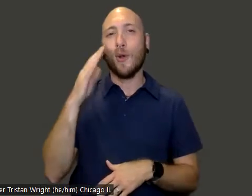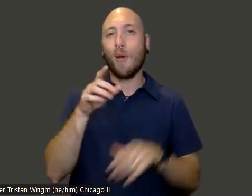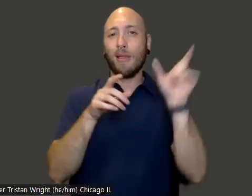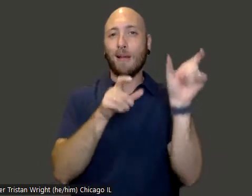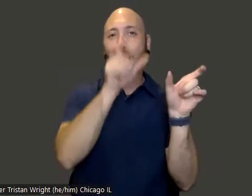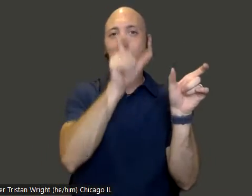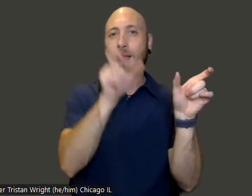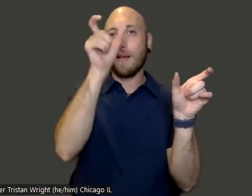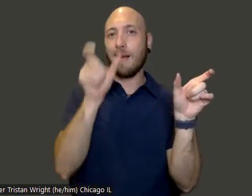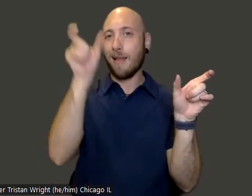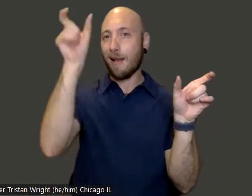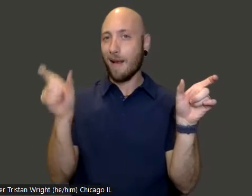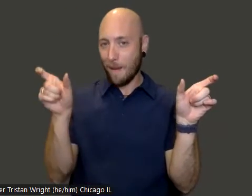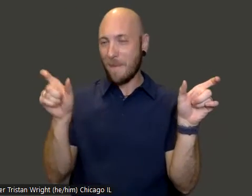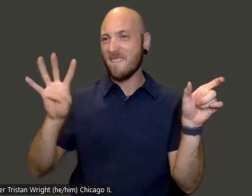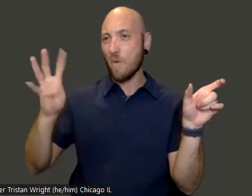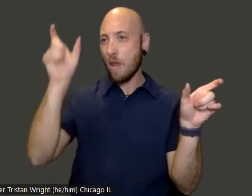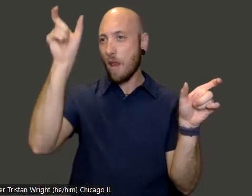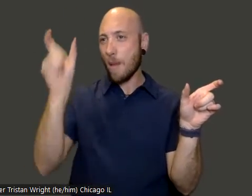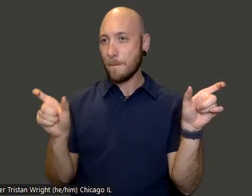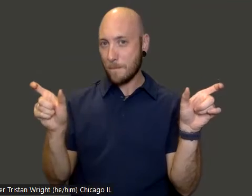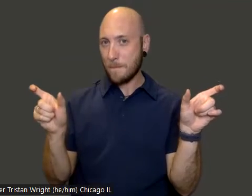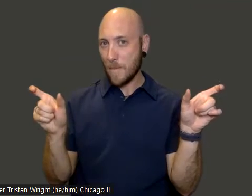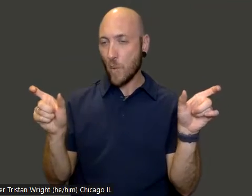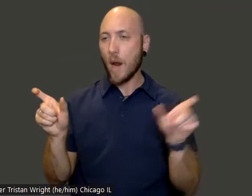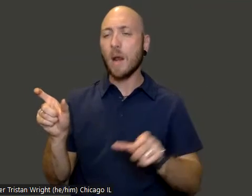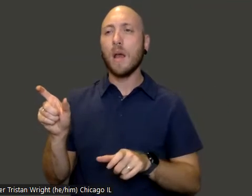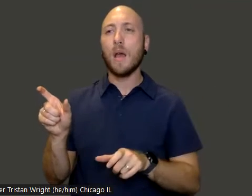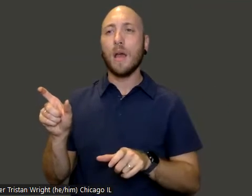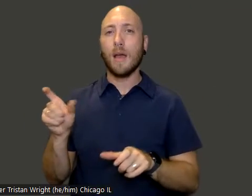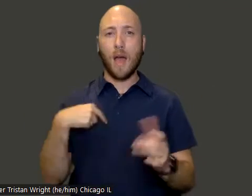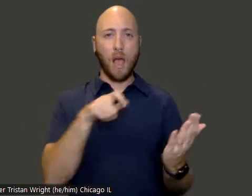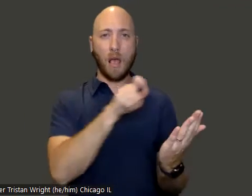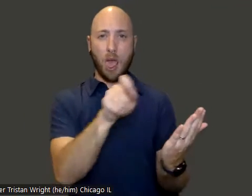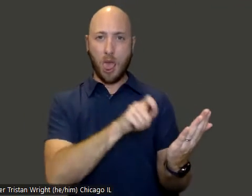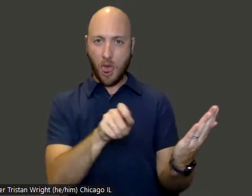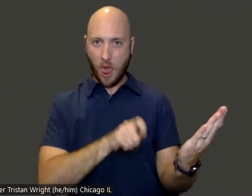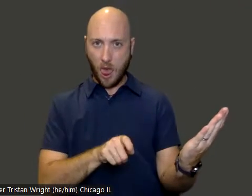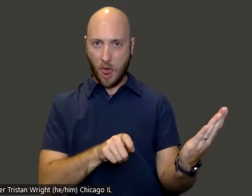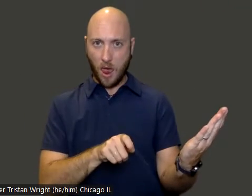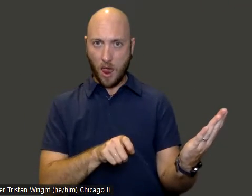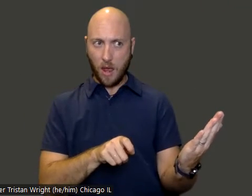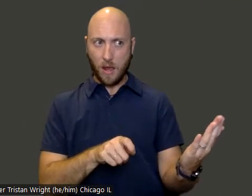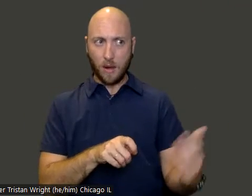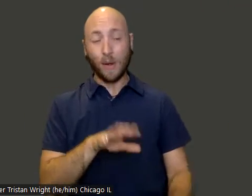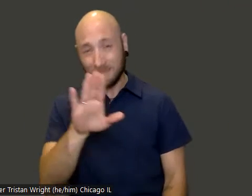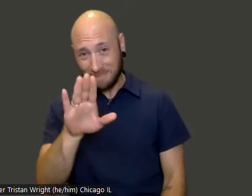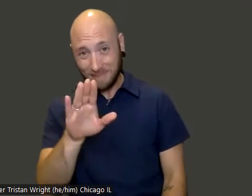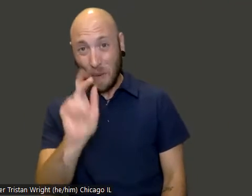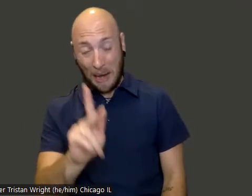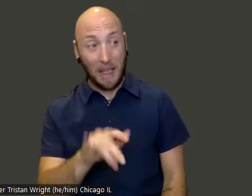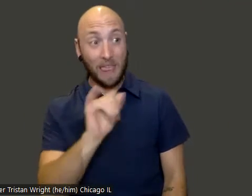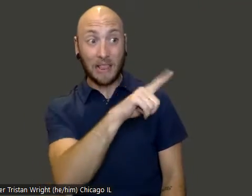selfish, self-seeking, dishonest, and afraid. And this is so difficult when you have a justifiable resentment. This landlord's a dick,